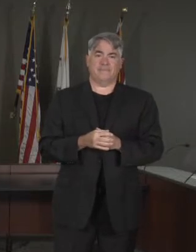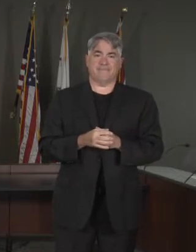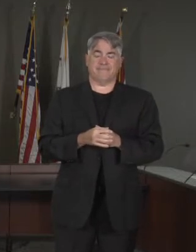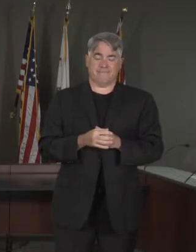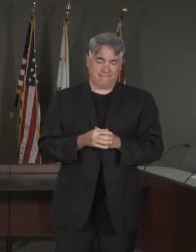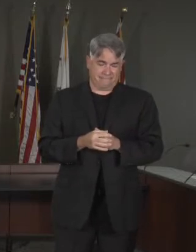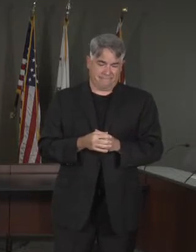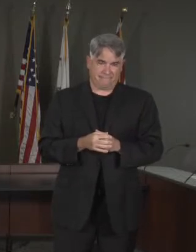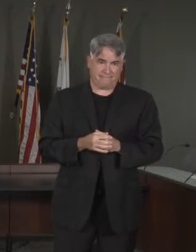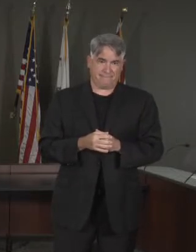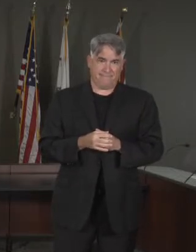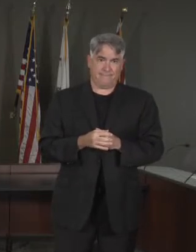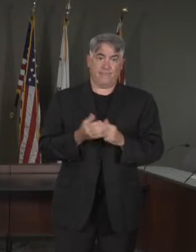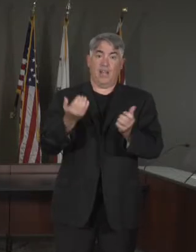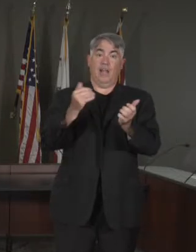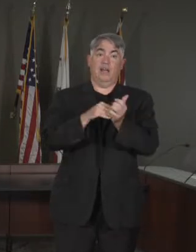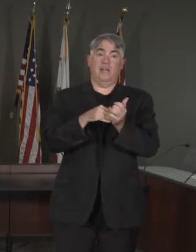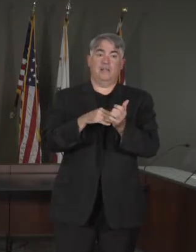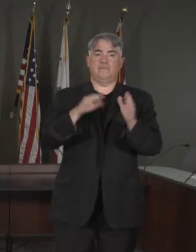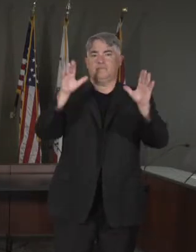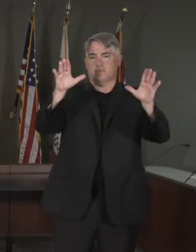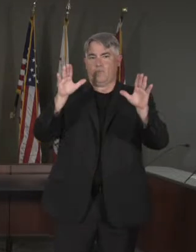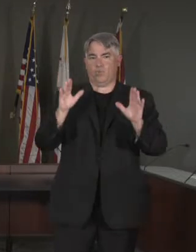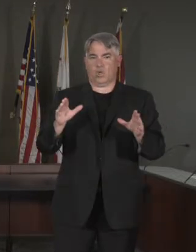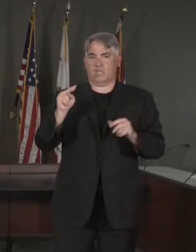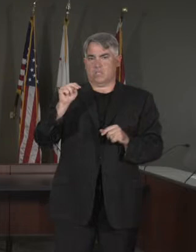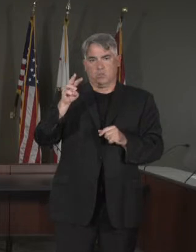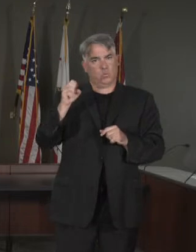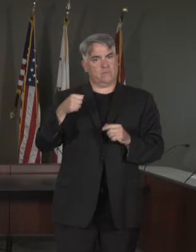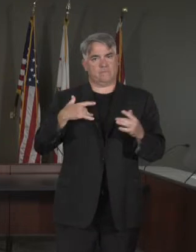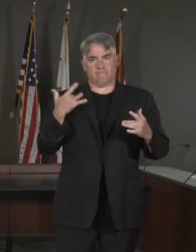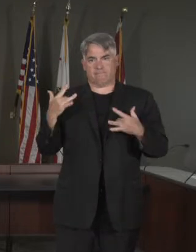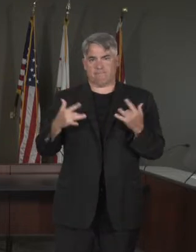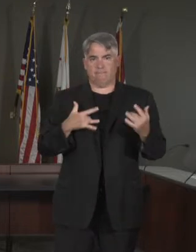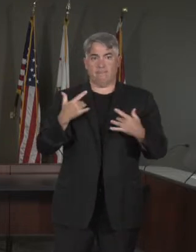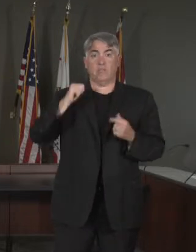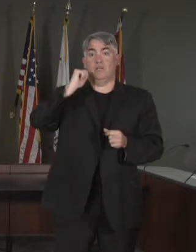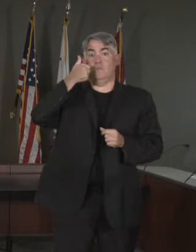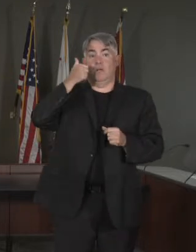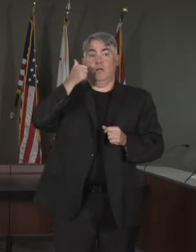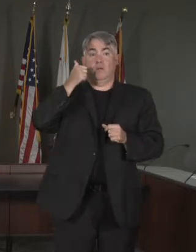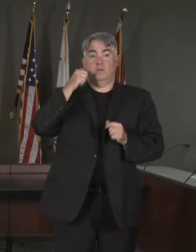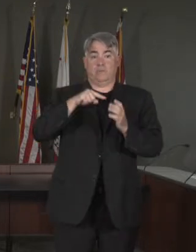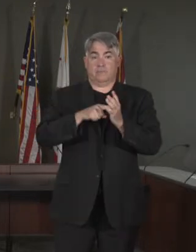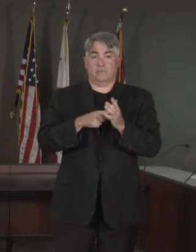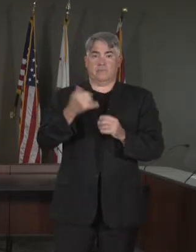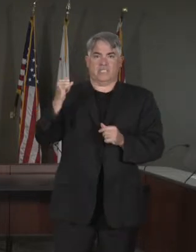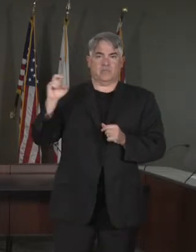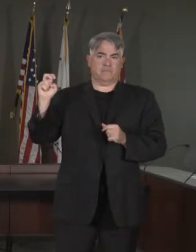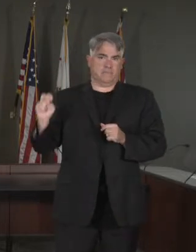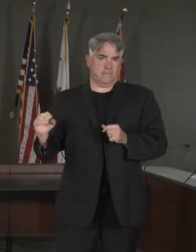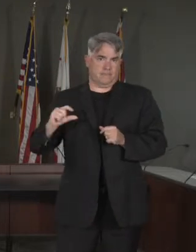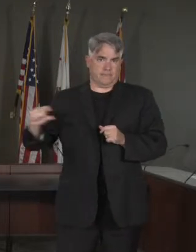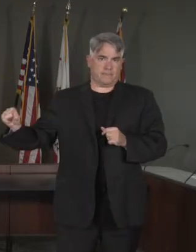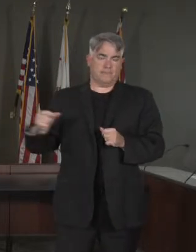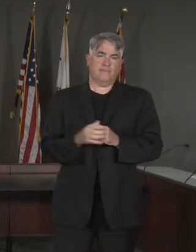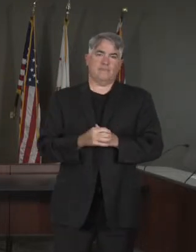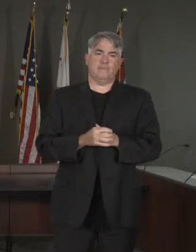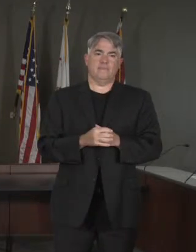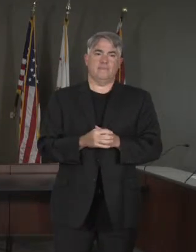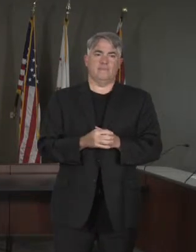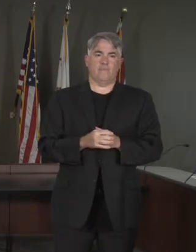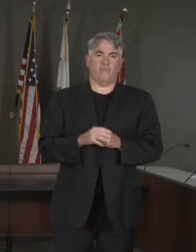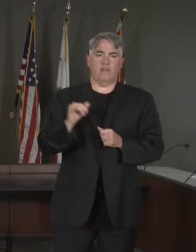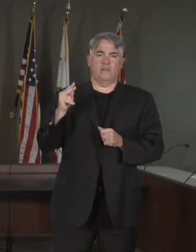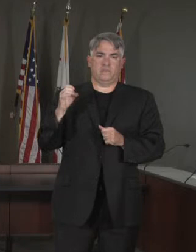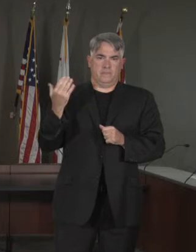So again, good news on the descending into the yellow tier, looking ahead to the retiring of all the tiers, and again, really good news